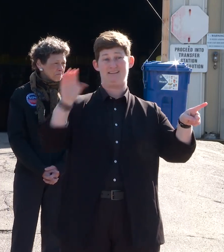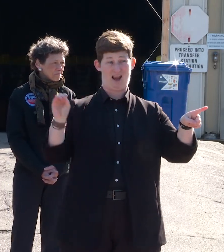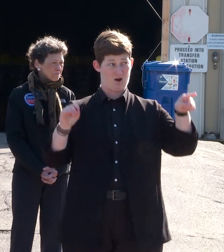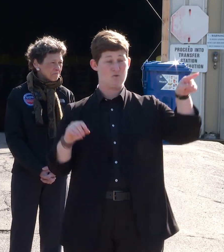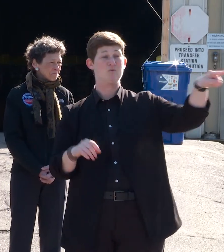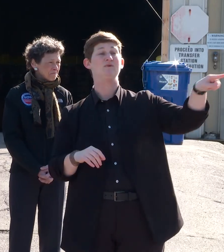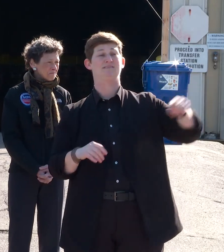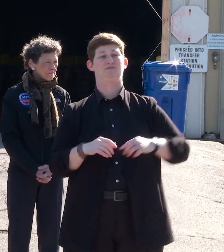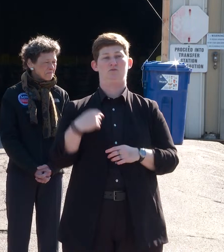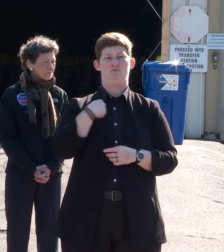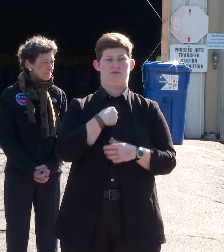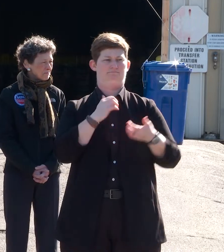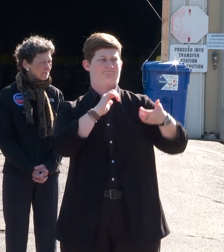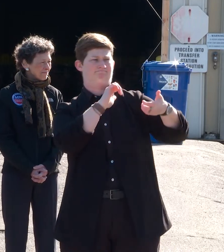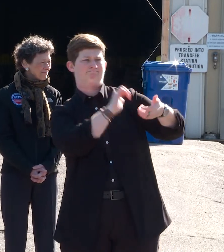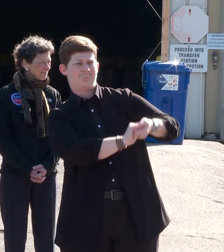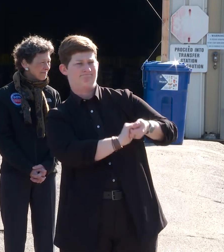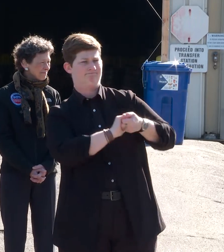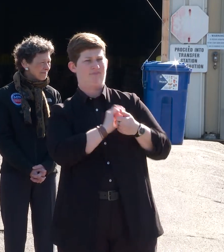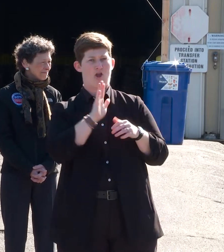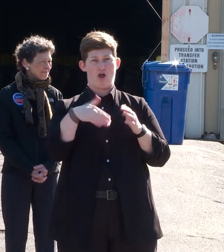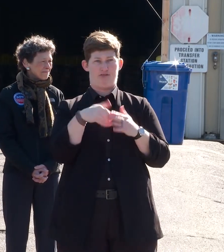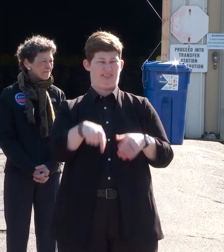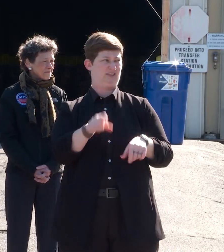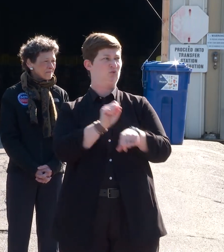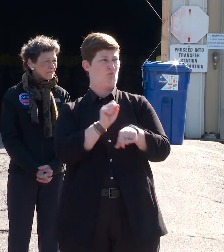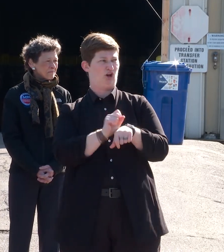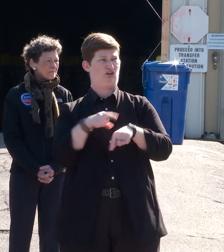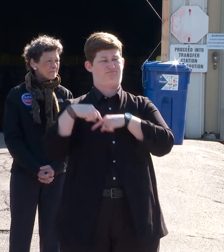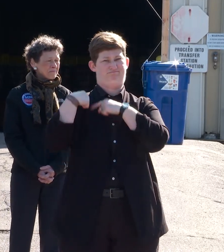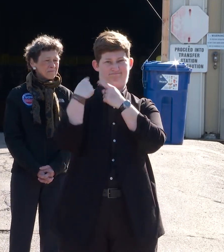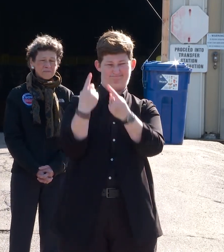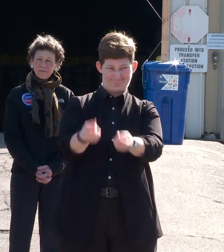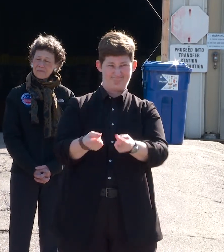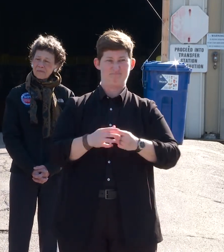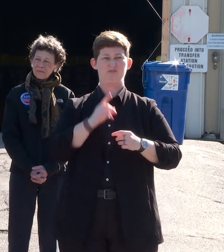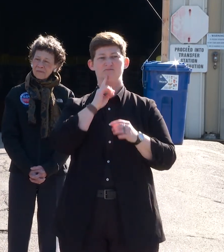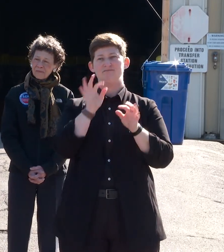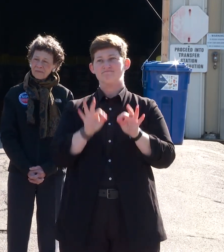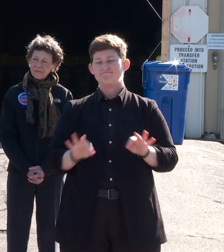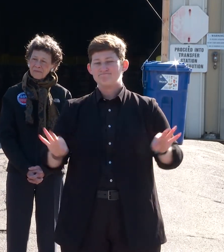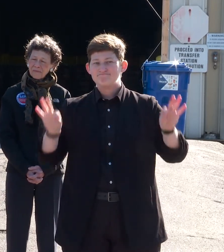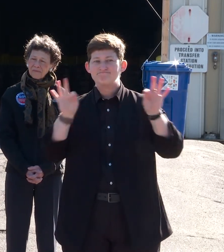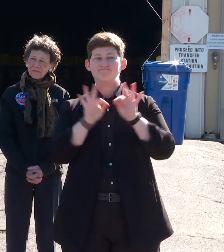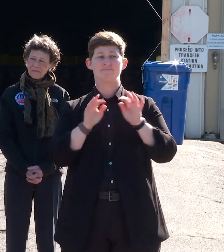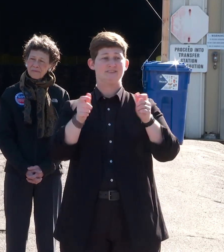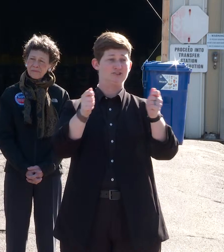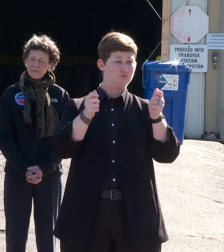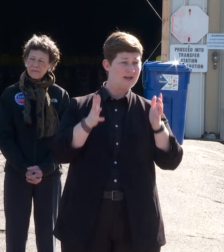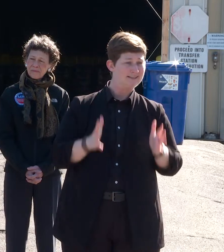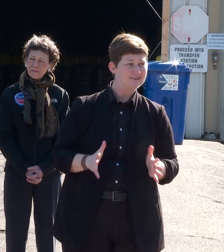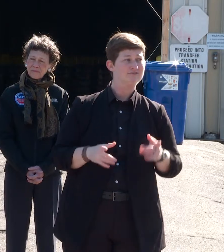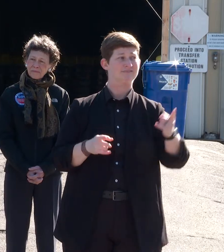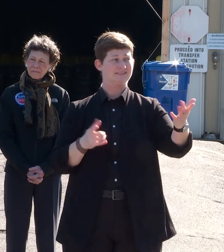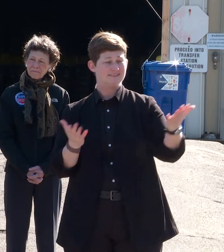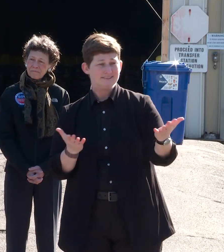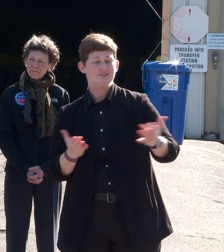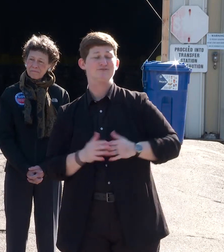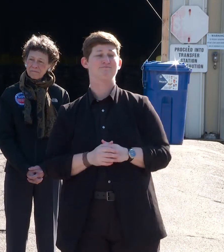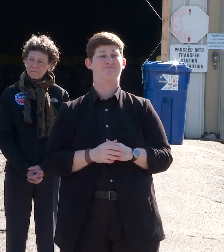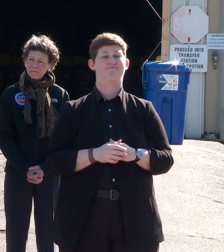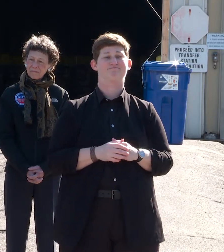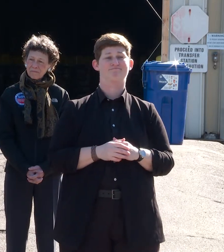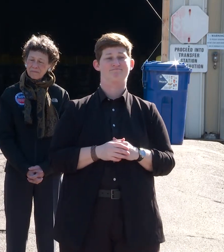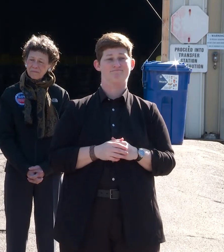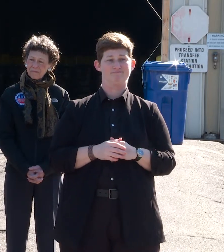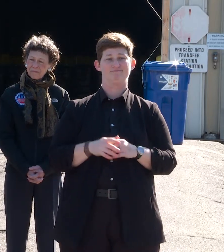on all of this work. And it's so important that Director McNary is here today and that we will continue to